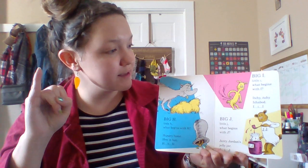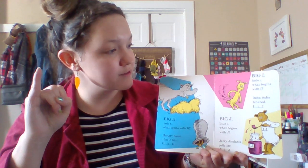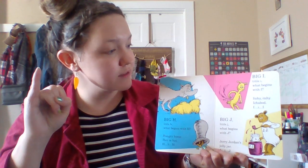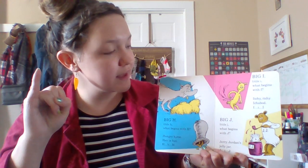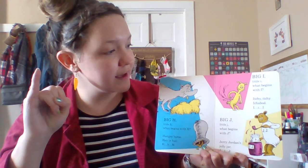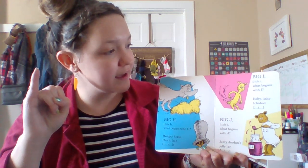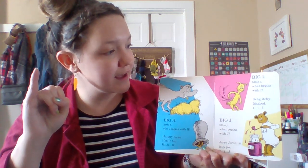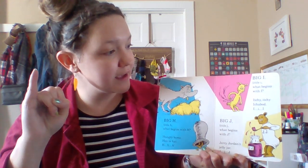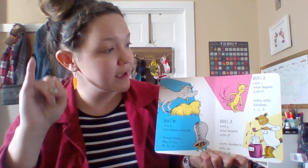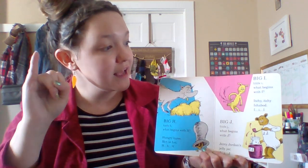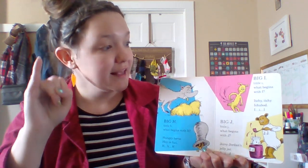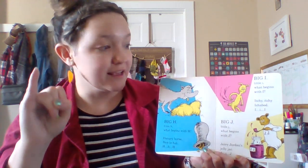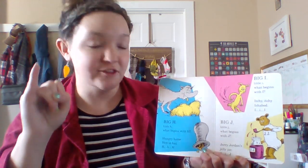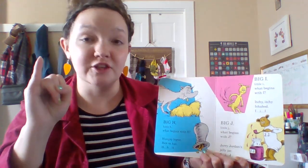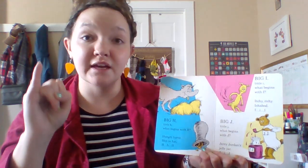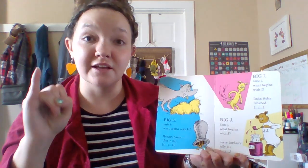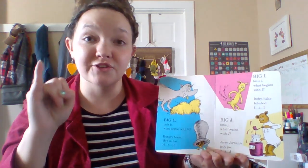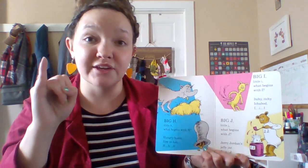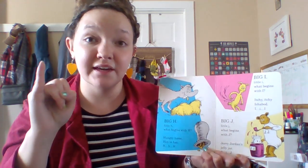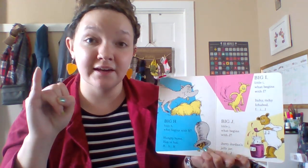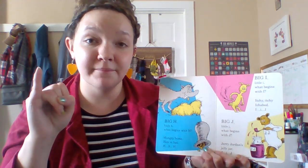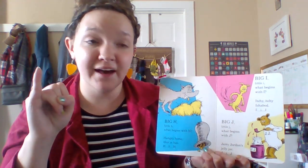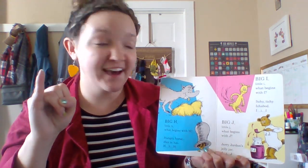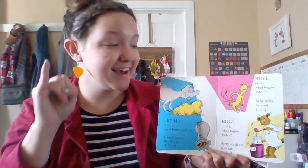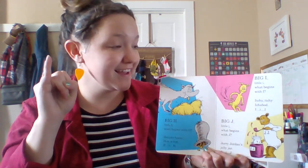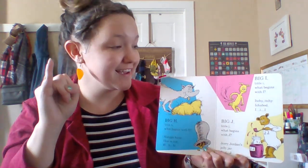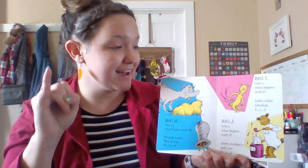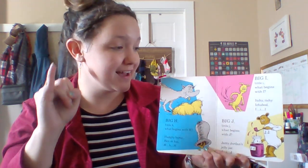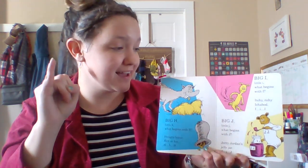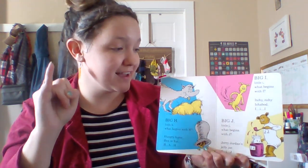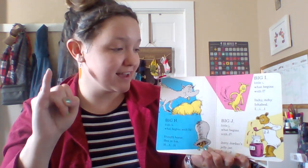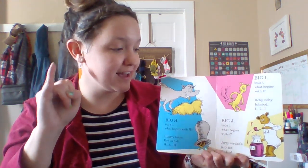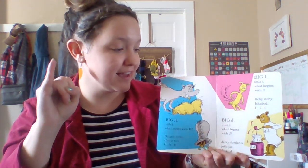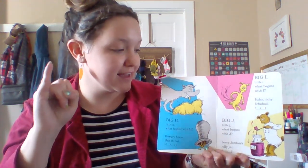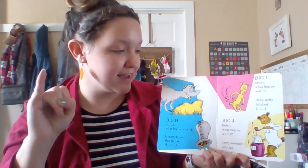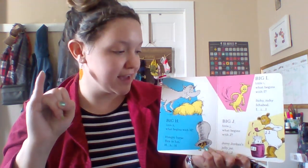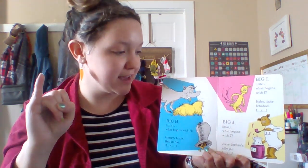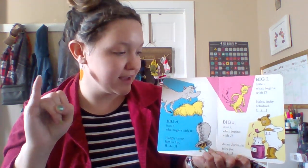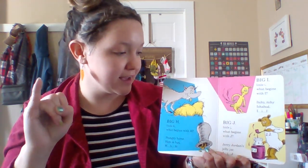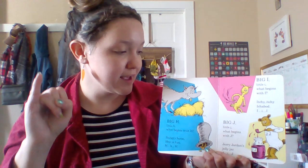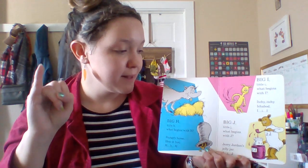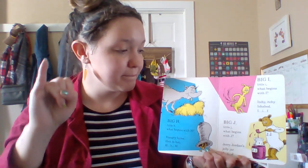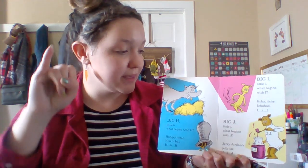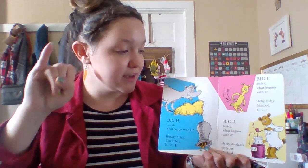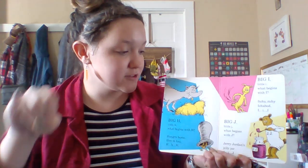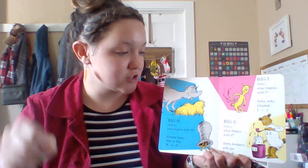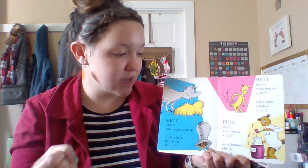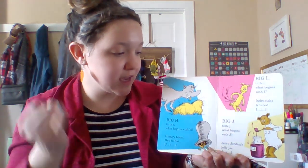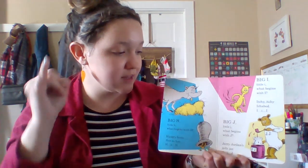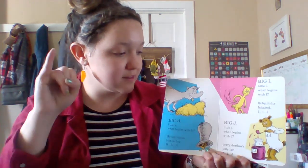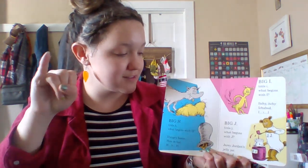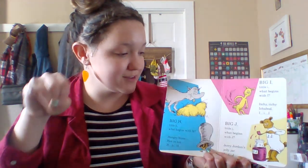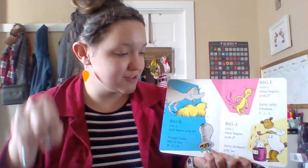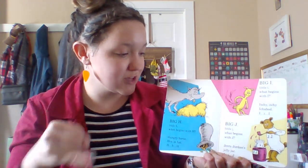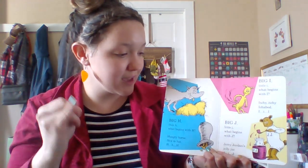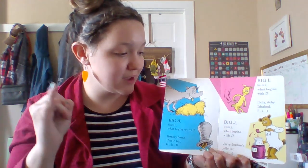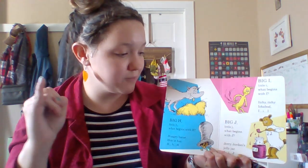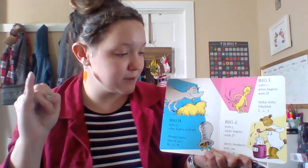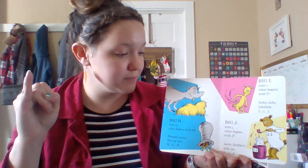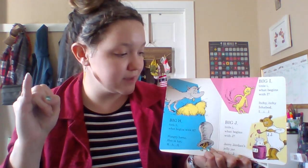with I? Itchy, itchy, Ichabod, I. Big J, little J, what